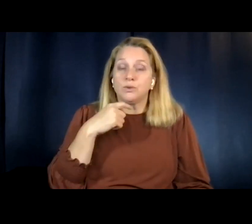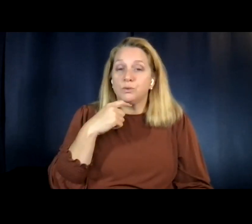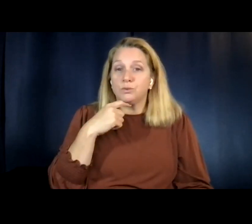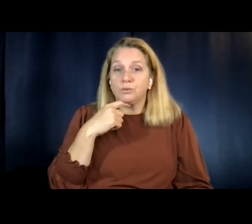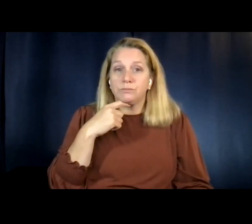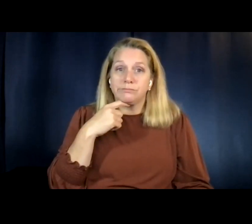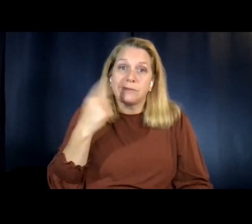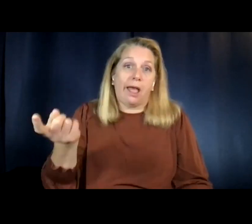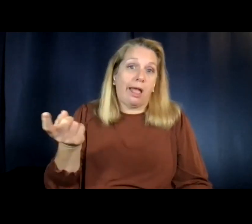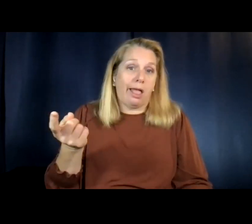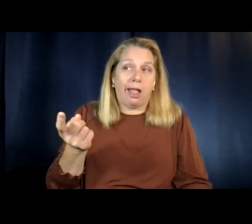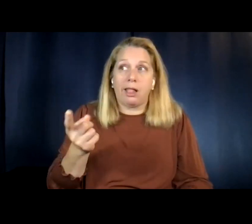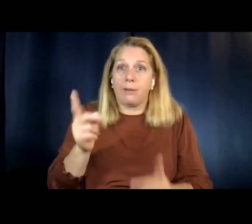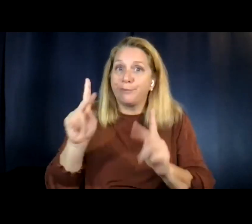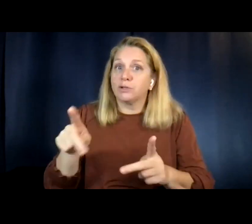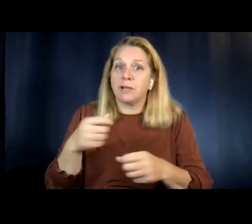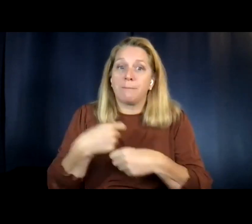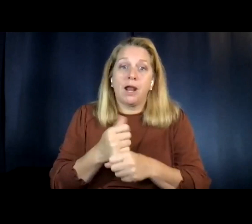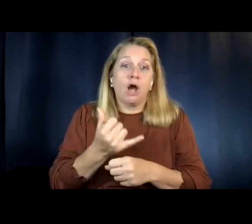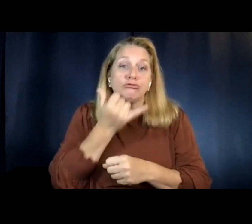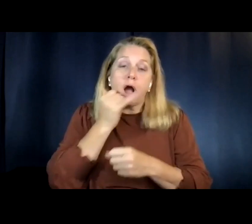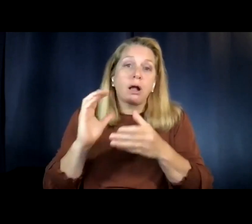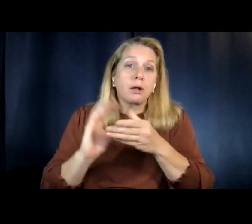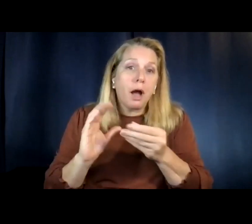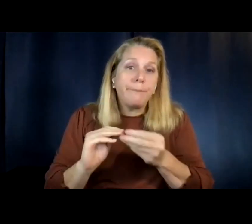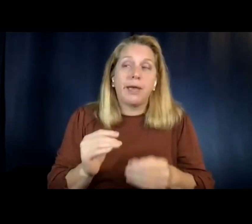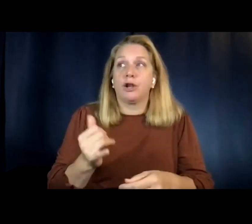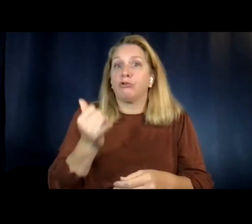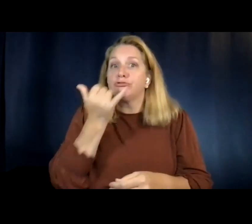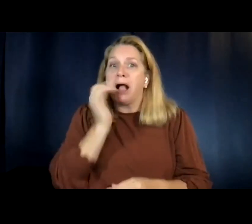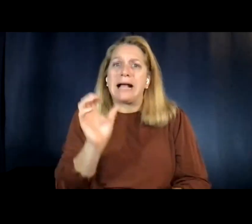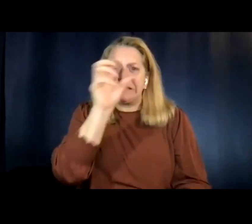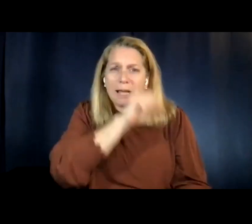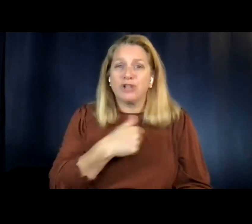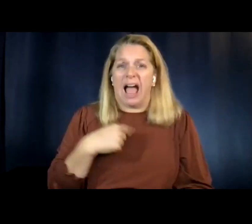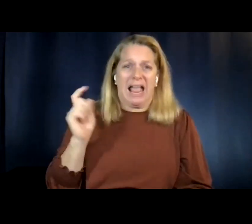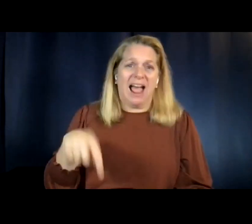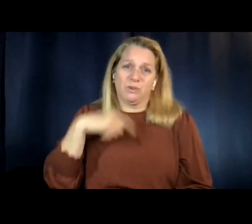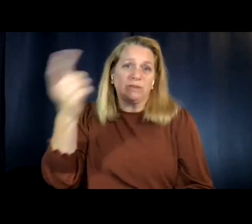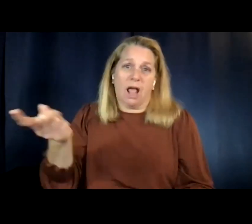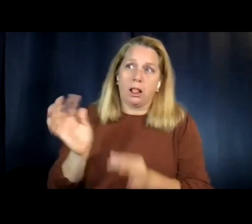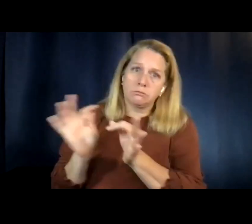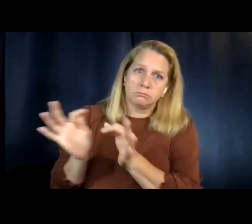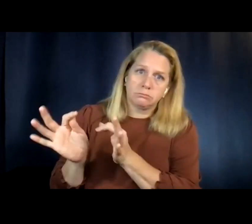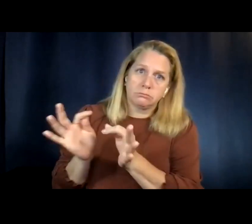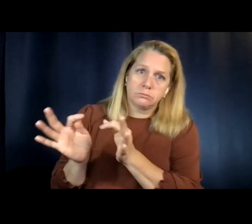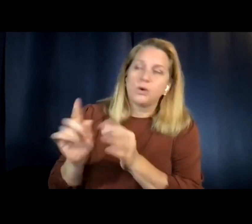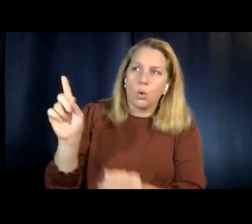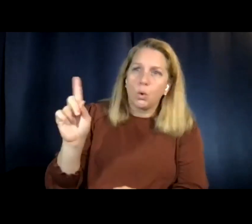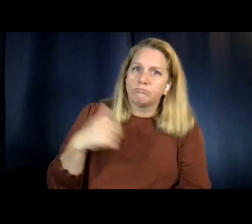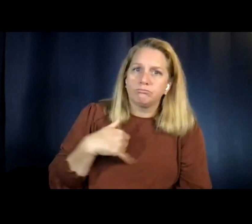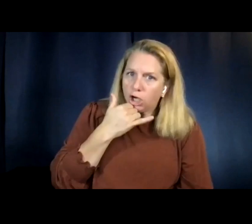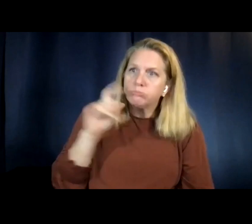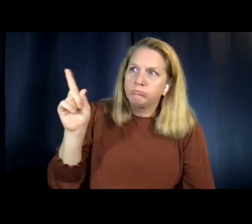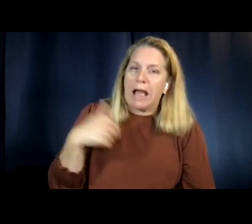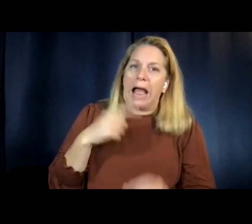wrong comment or a wrong assumption, let them know how things are, because I was informed and I did my research. And be strong